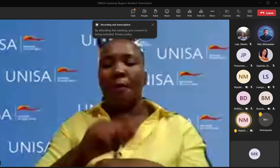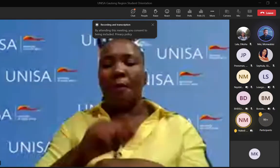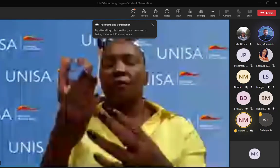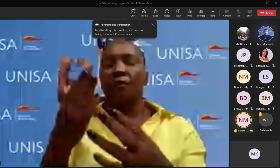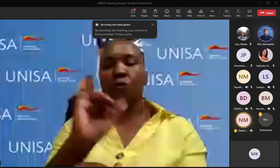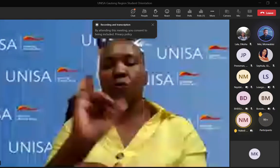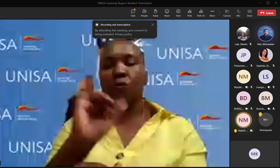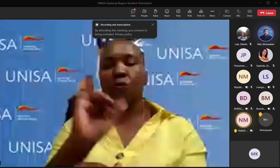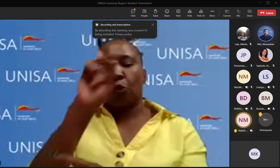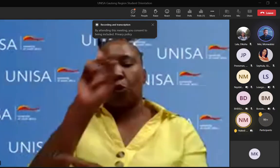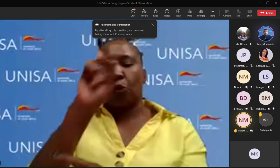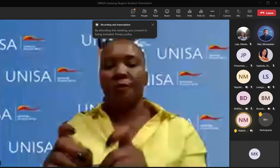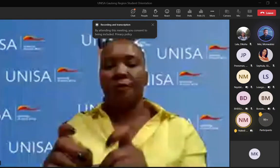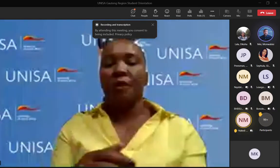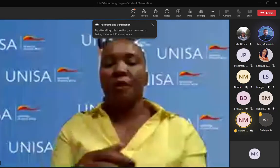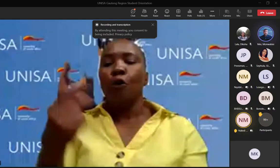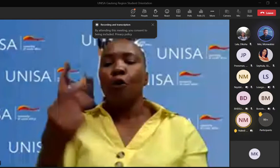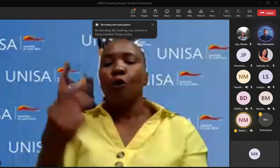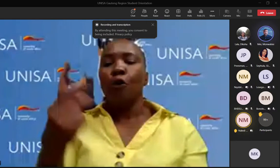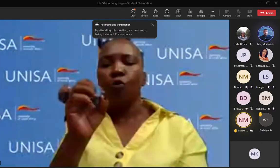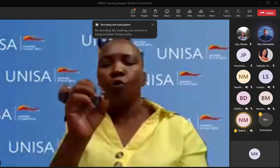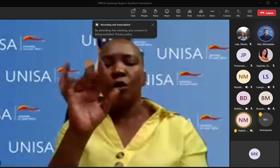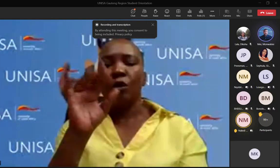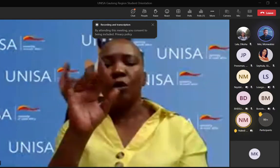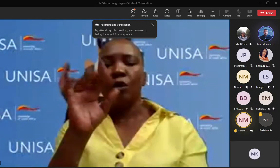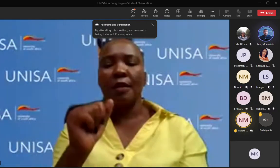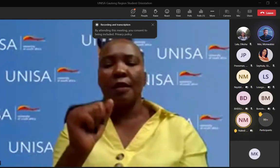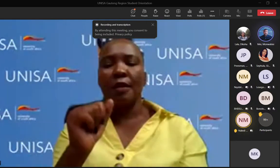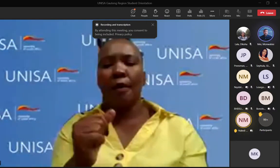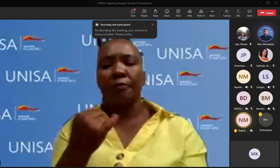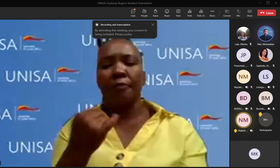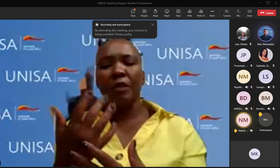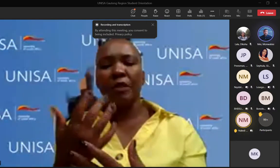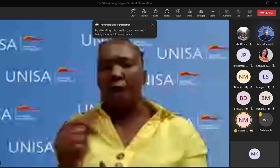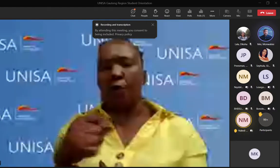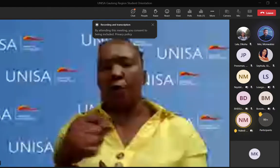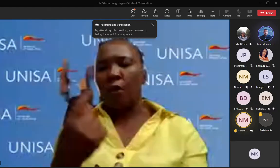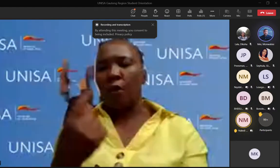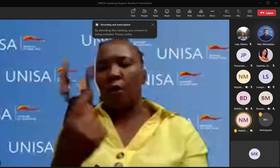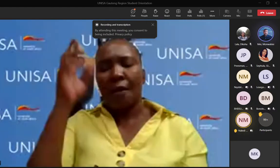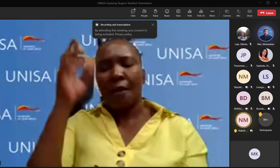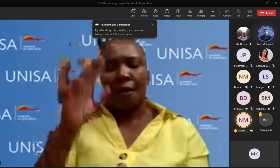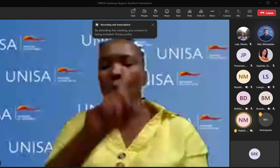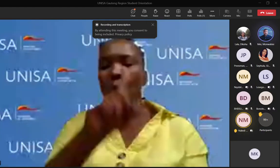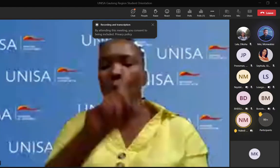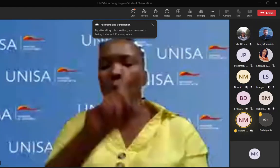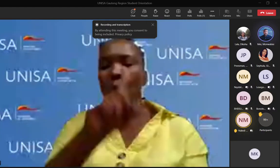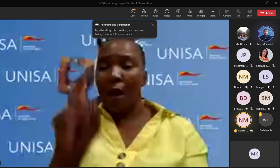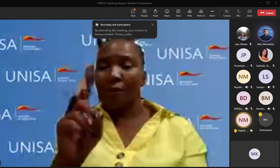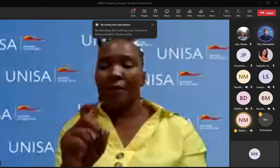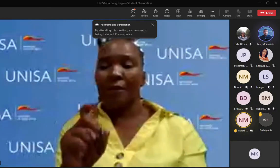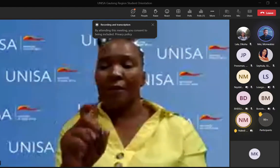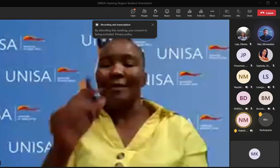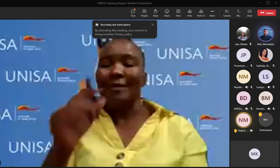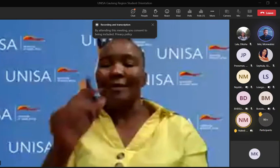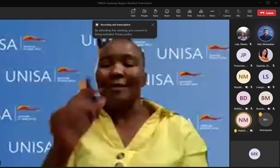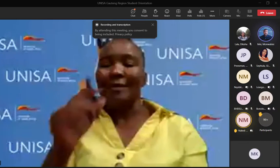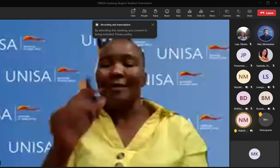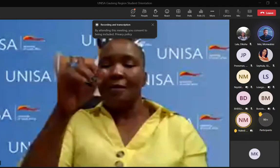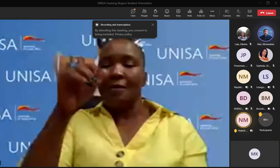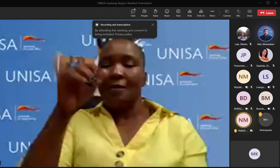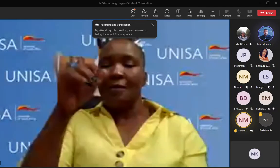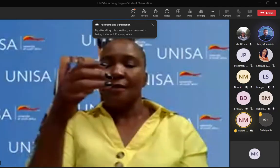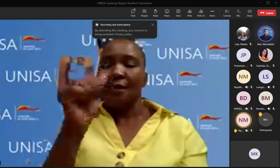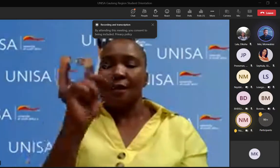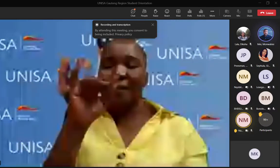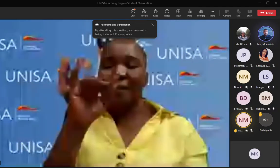um see if we have remember guys you ask you're asking Janine things that are relevant to what